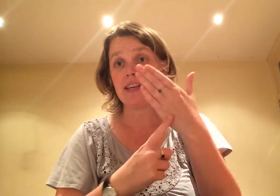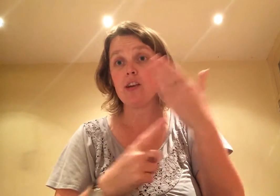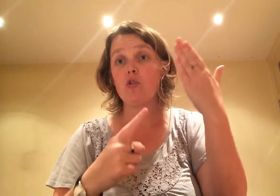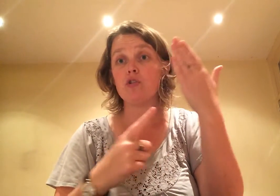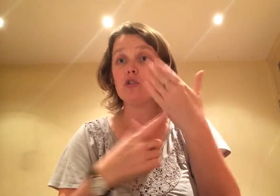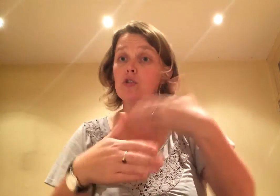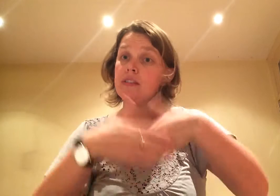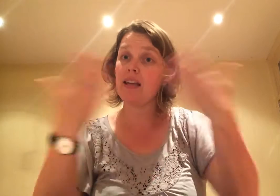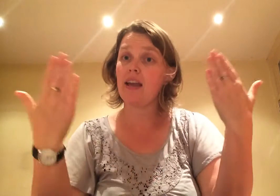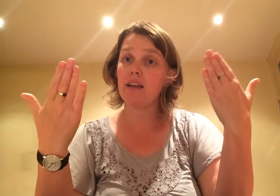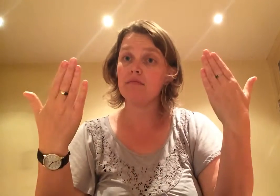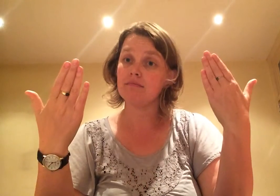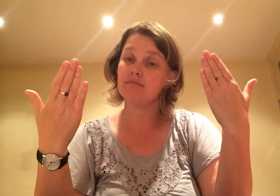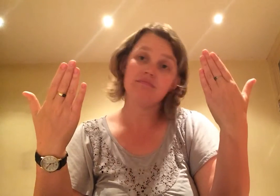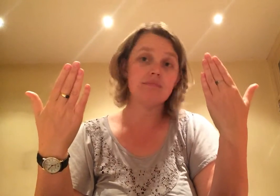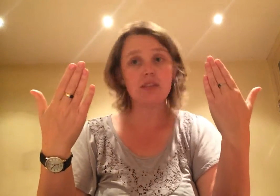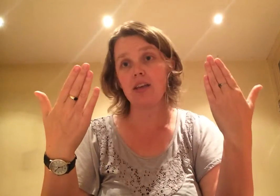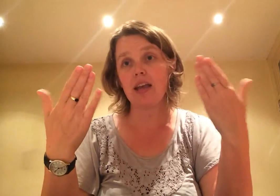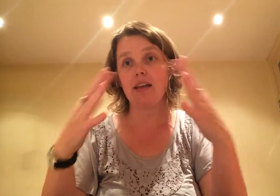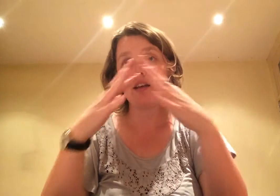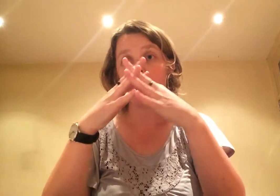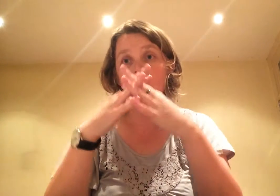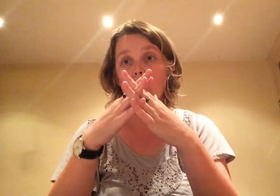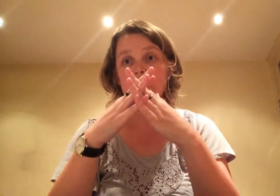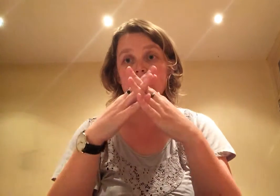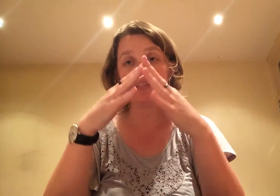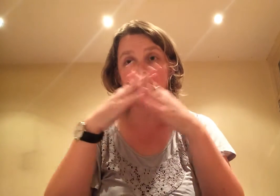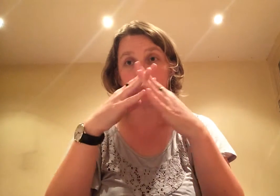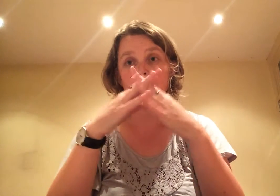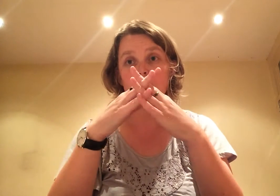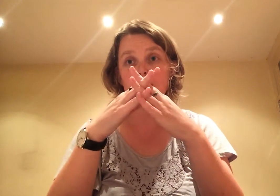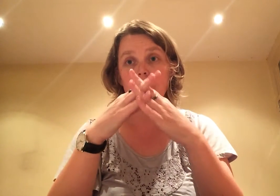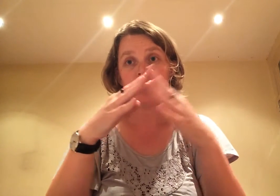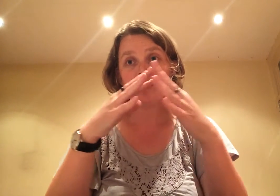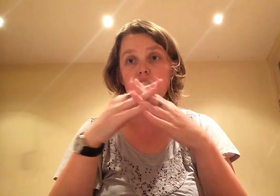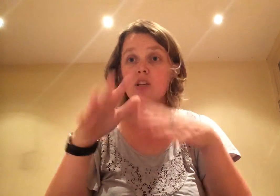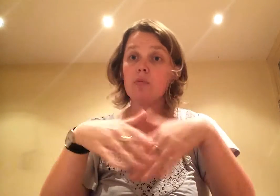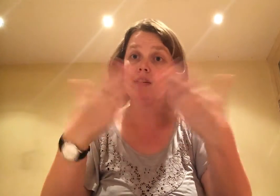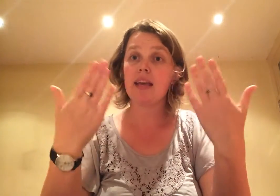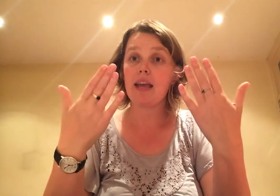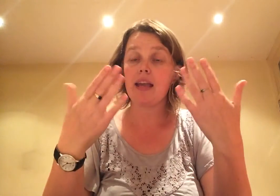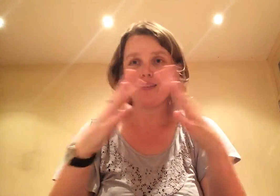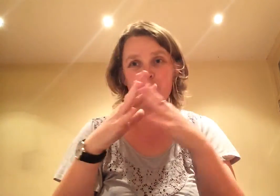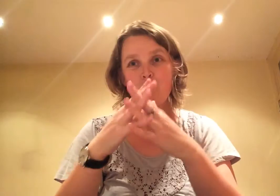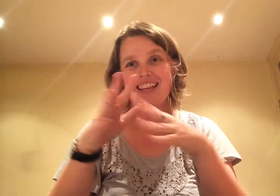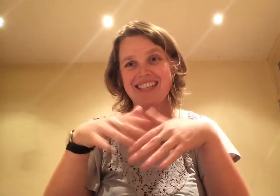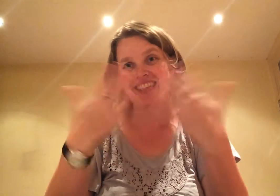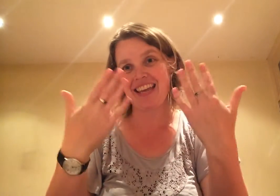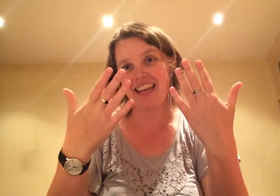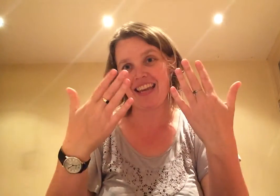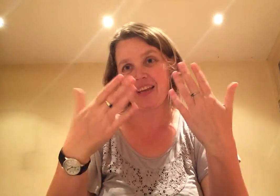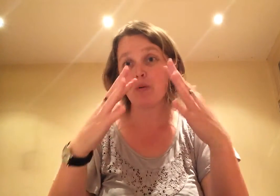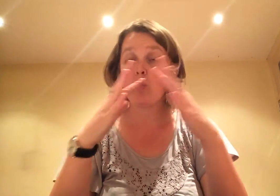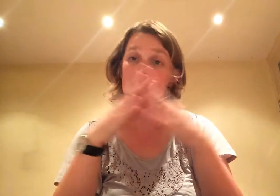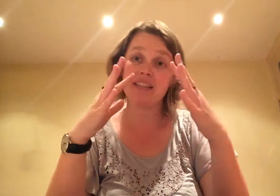or Tuesday. It's okay. Wednesday is W. W day, Wednesday or